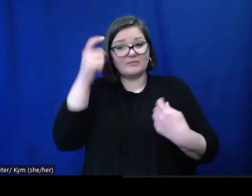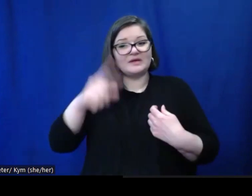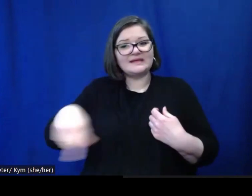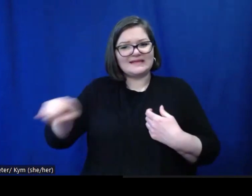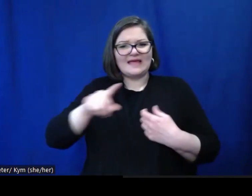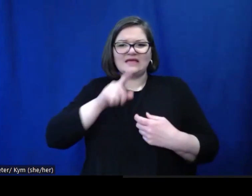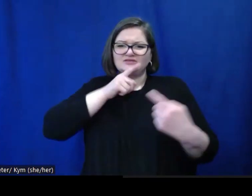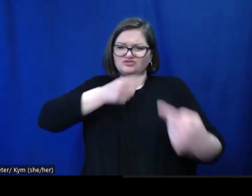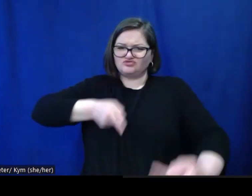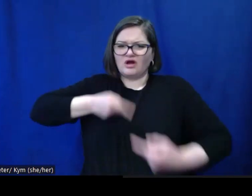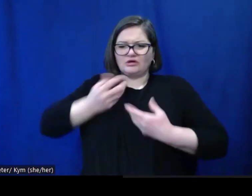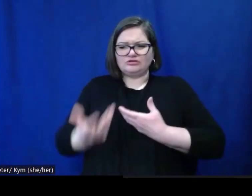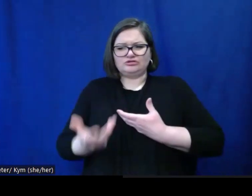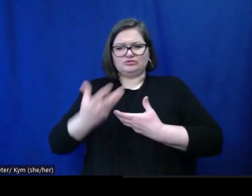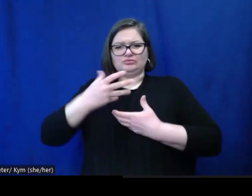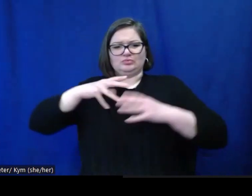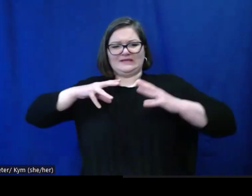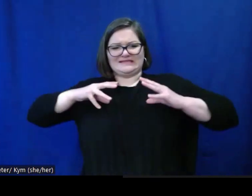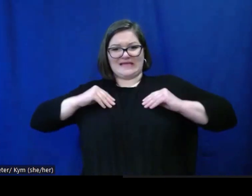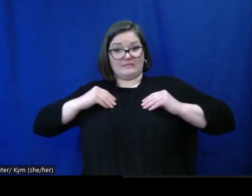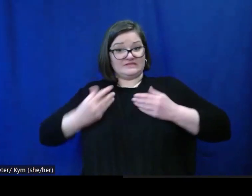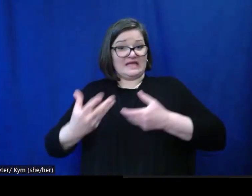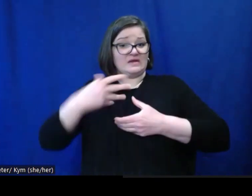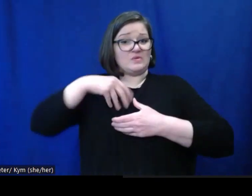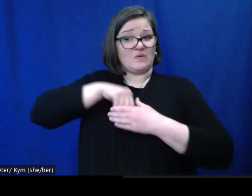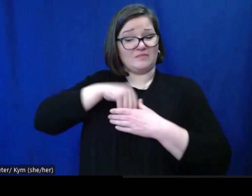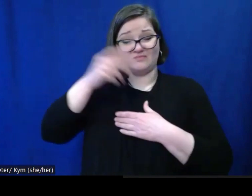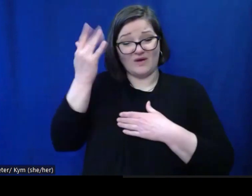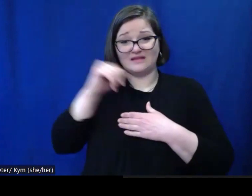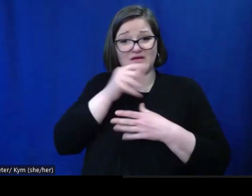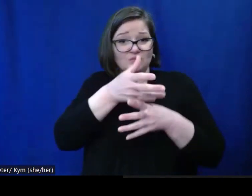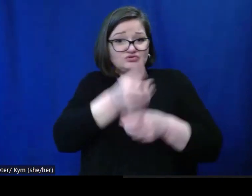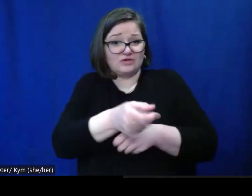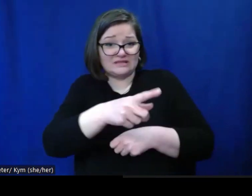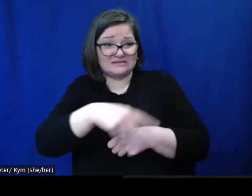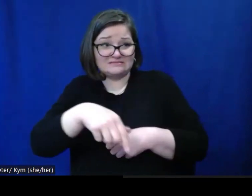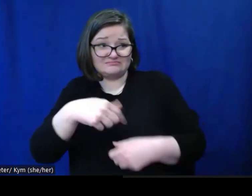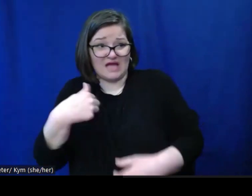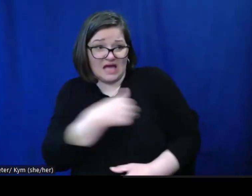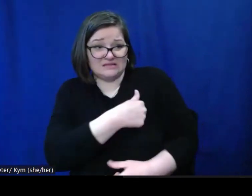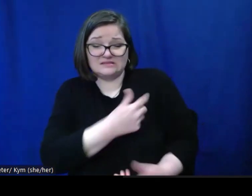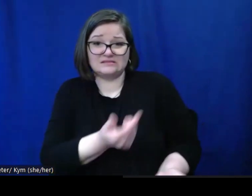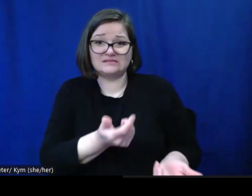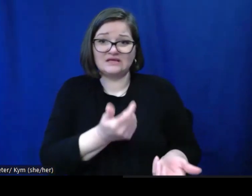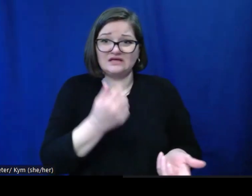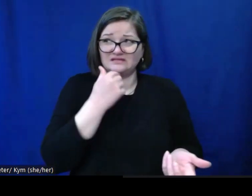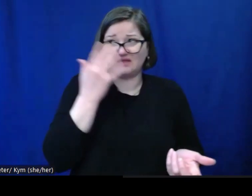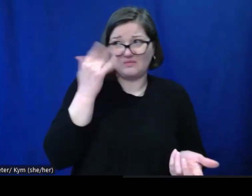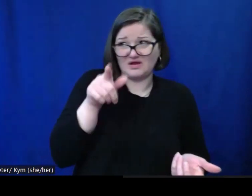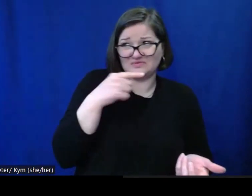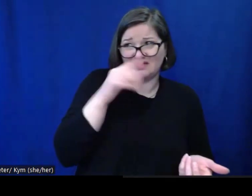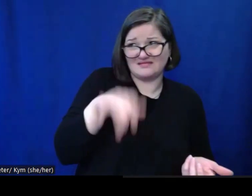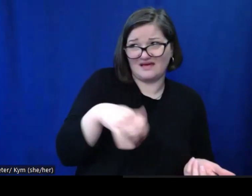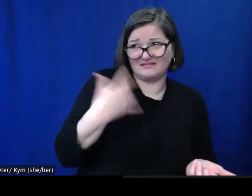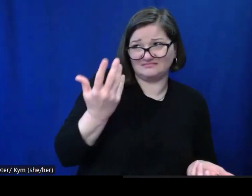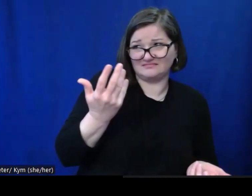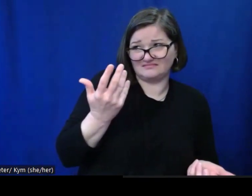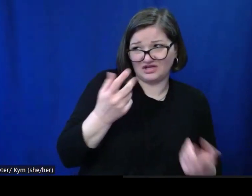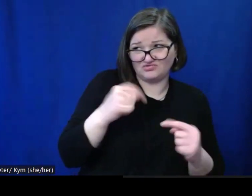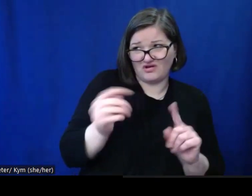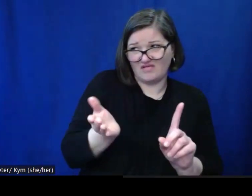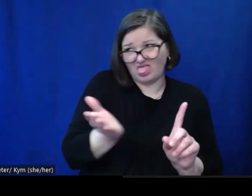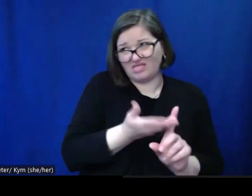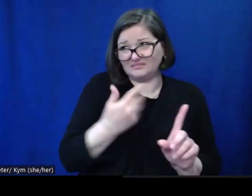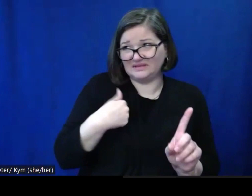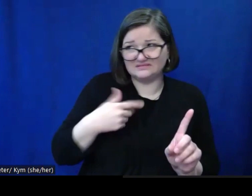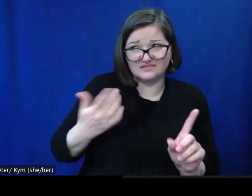that in, and they don't trust us. They are like, why are you saying that? Like, are you trying to con me? Like, what's the purpose